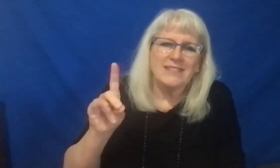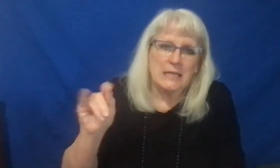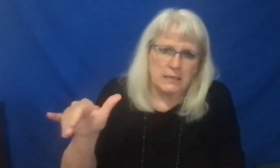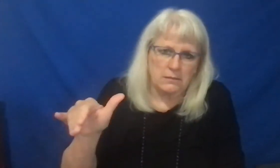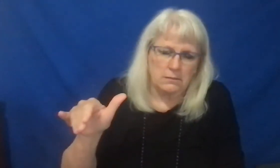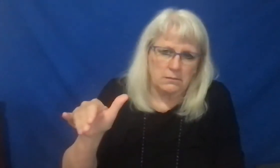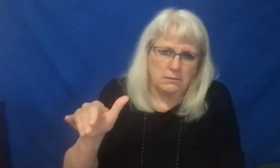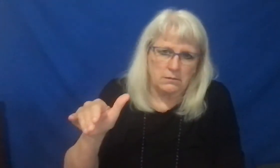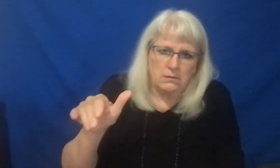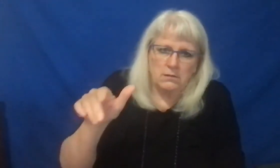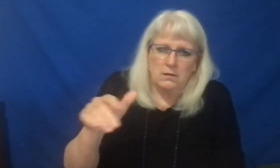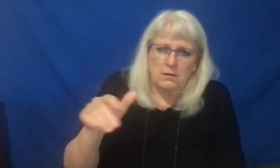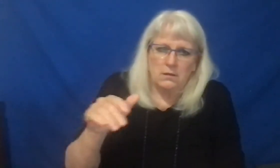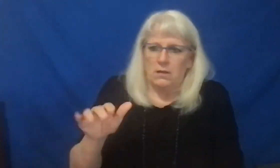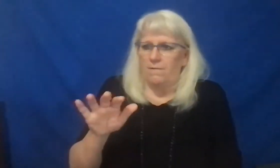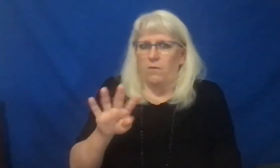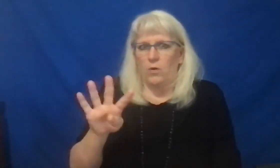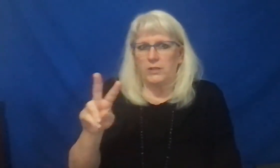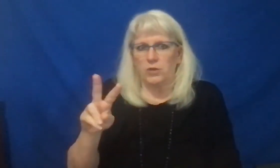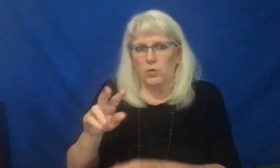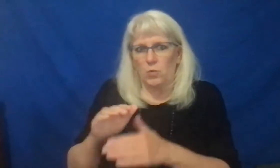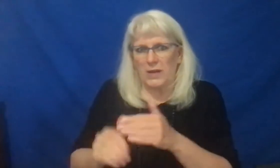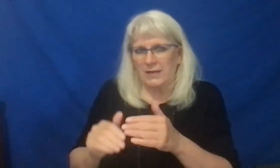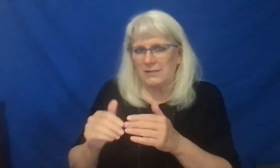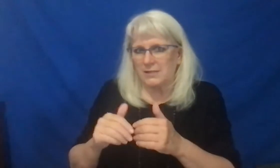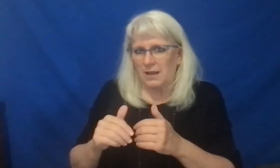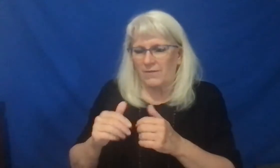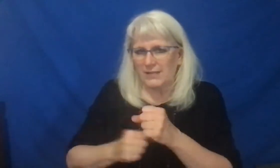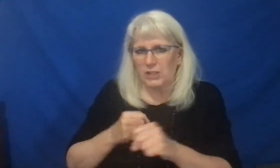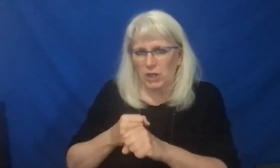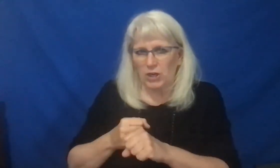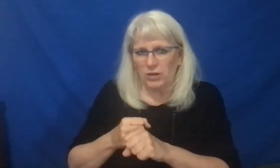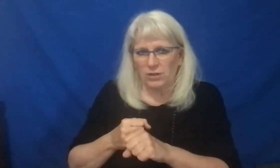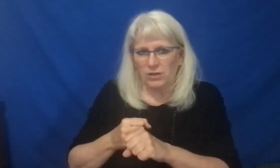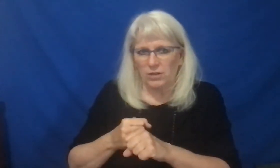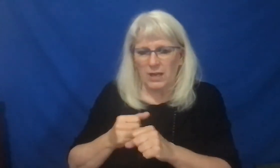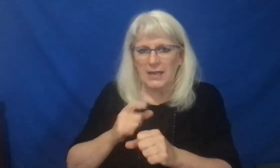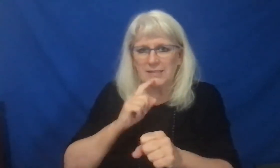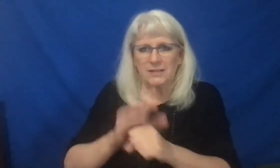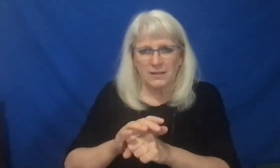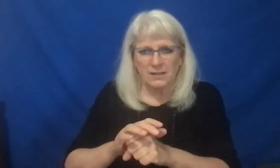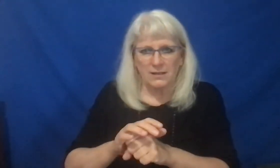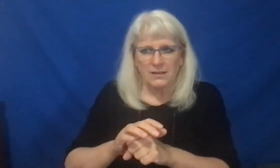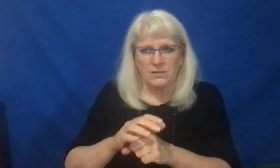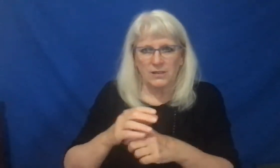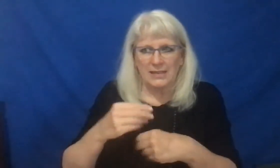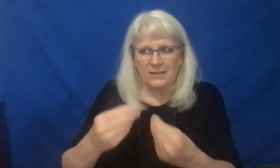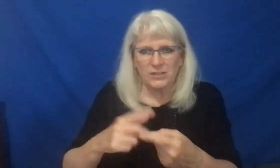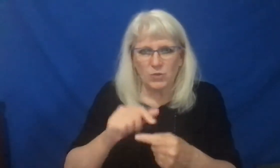probably 42 weekends of his life a year to Alcoholics Anonymous for fun and for free. And I